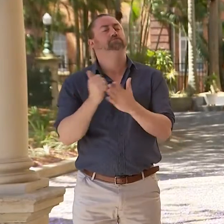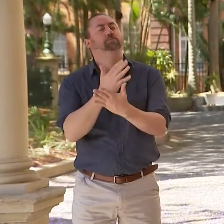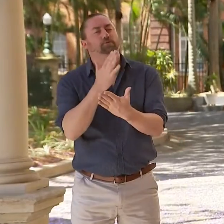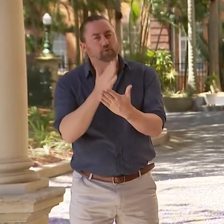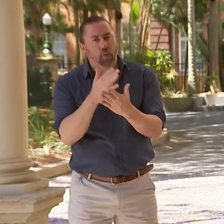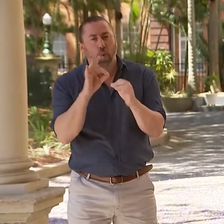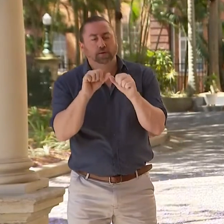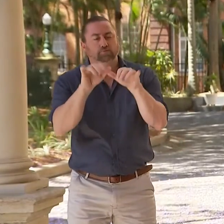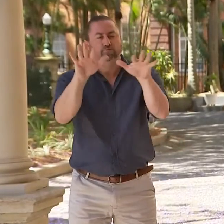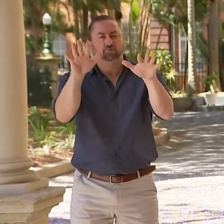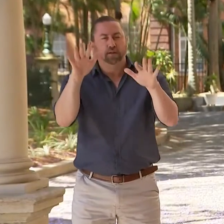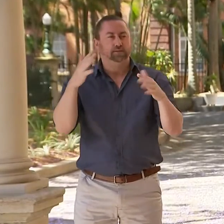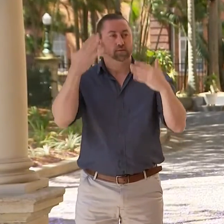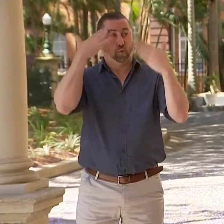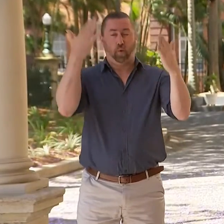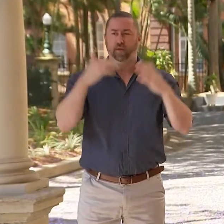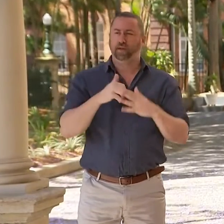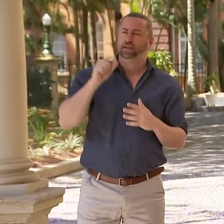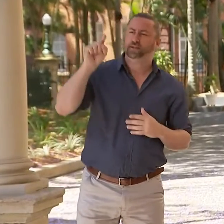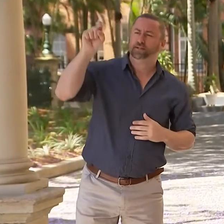on.